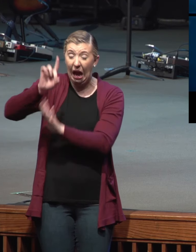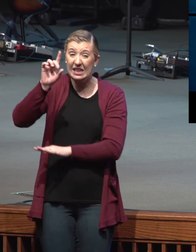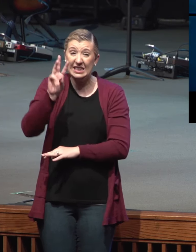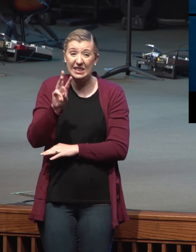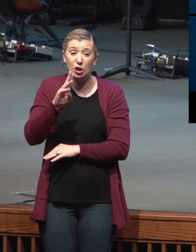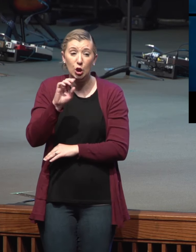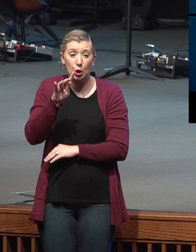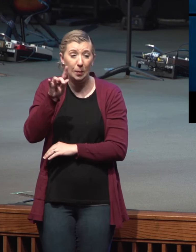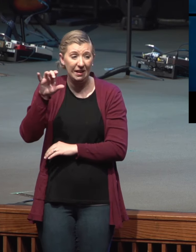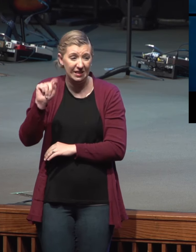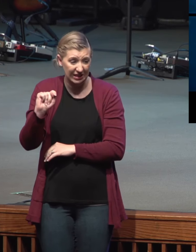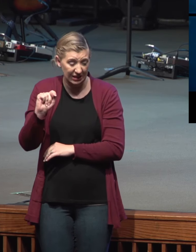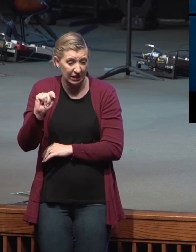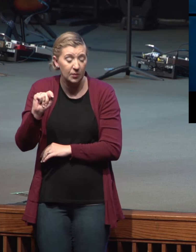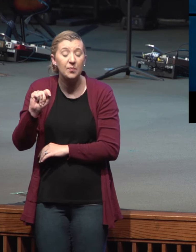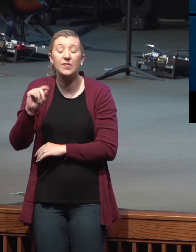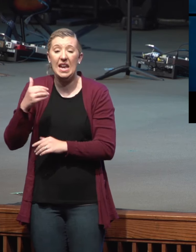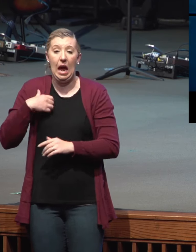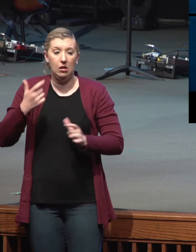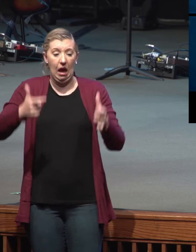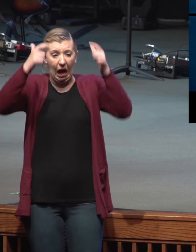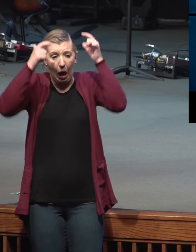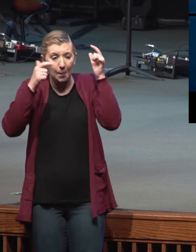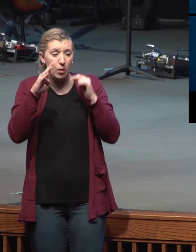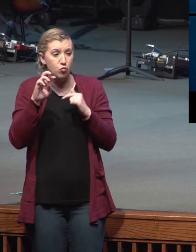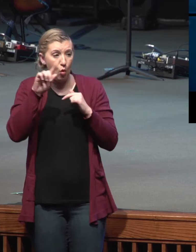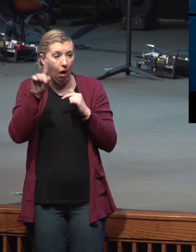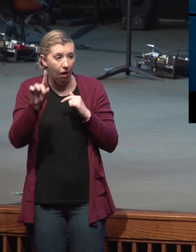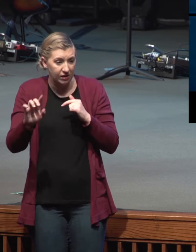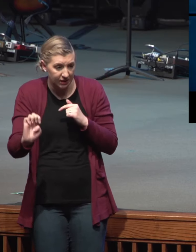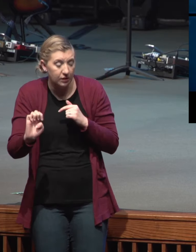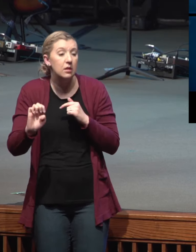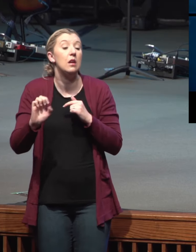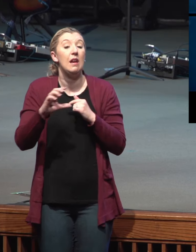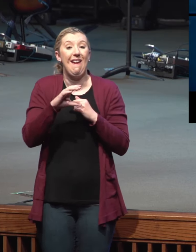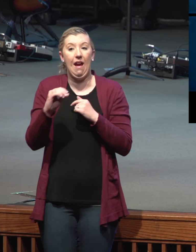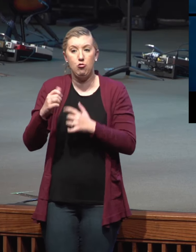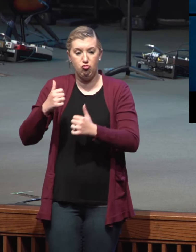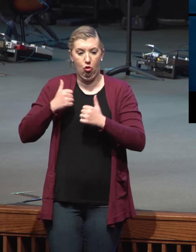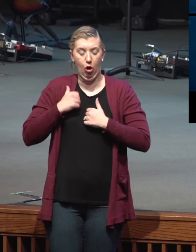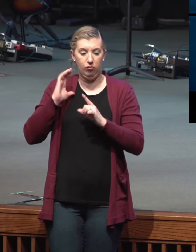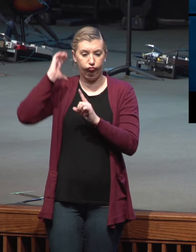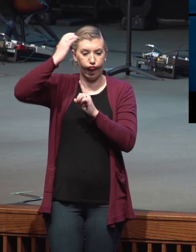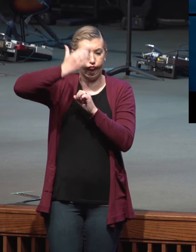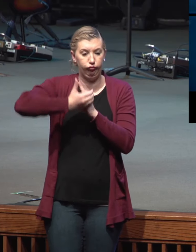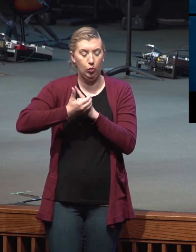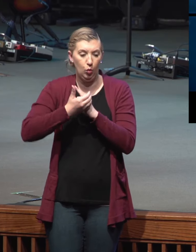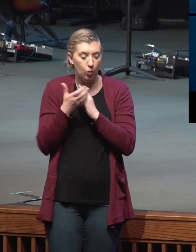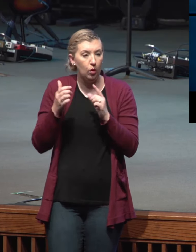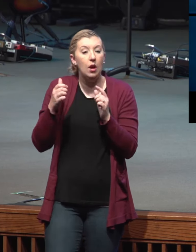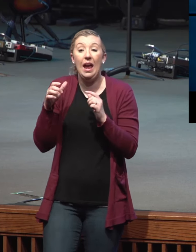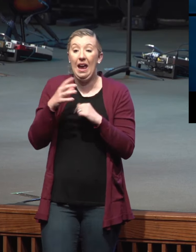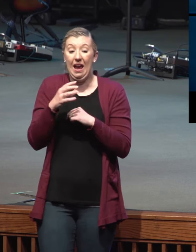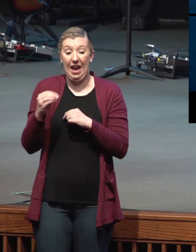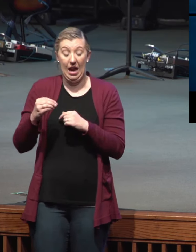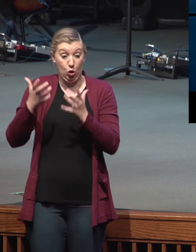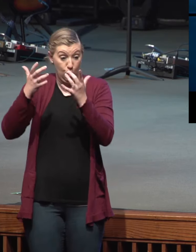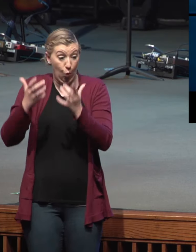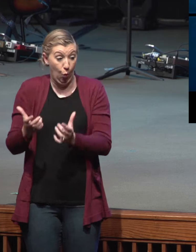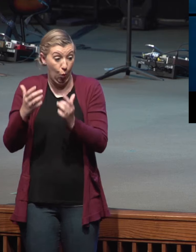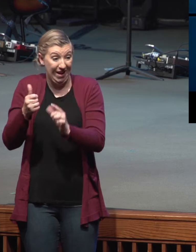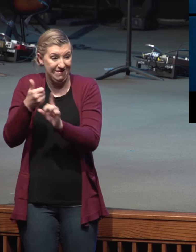and a span. He had a helmet of bronze on his head, and he was armed with a coat of mail. And the weight of the